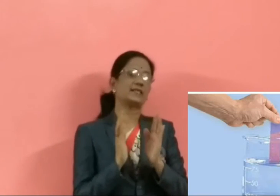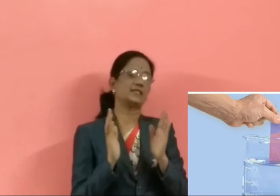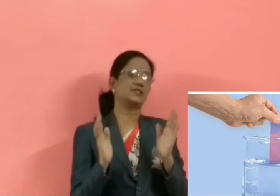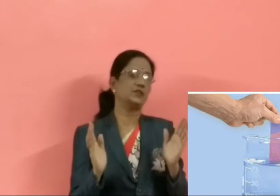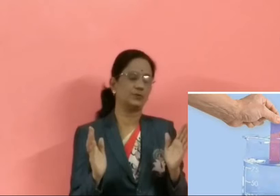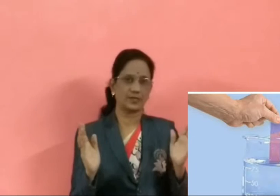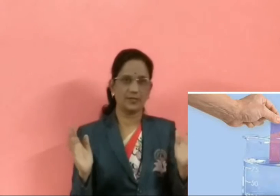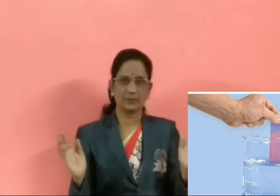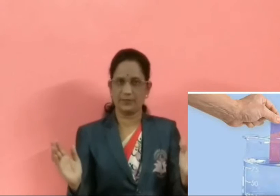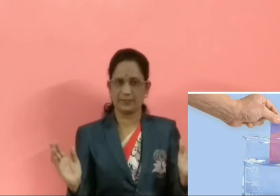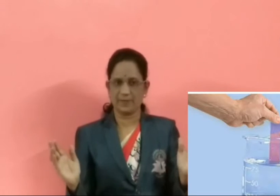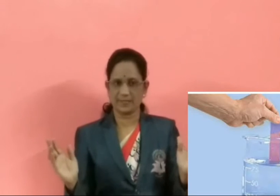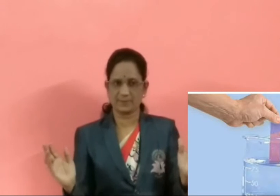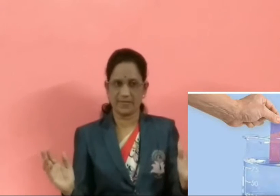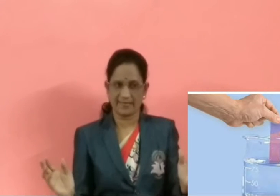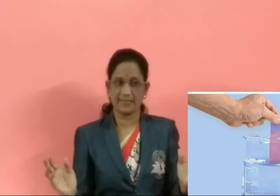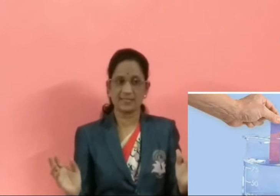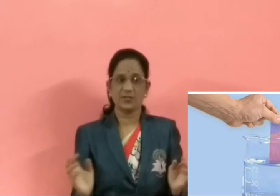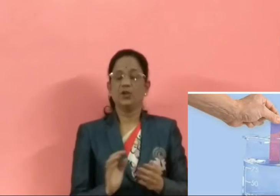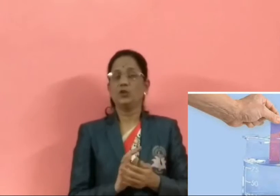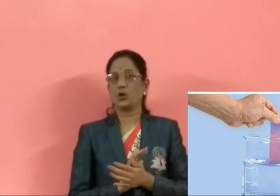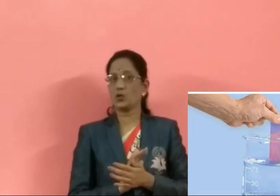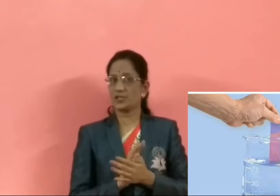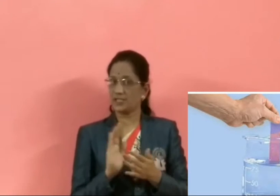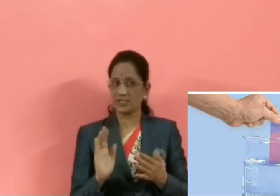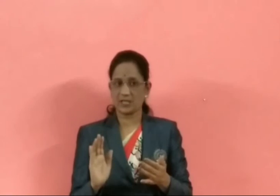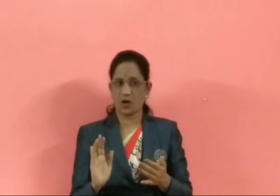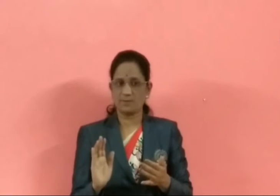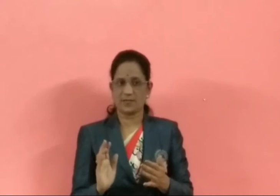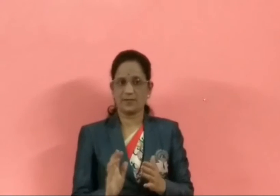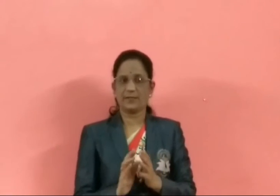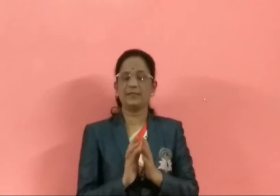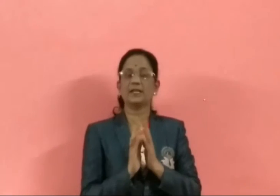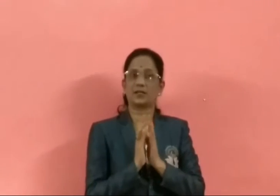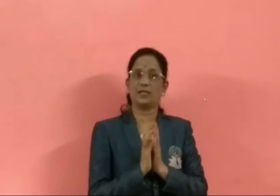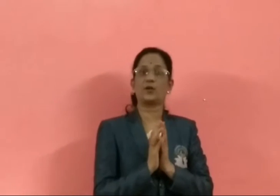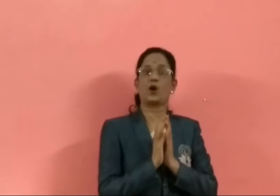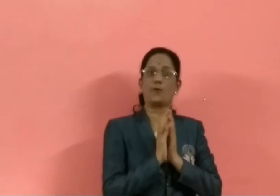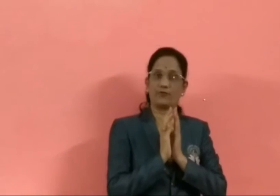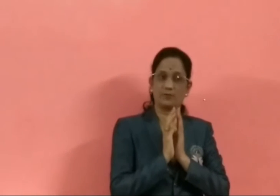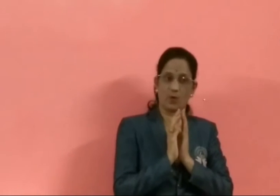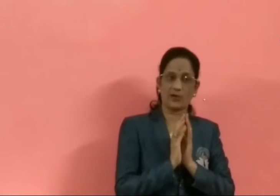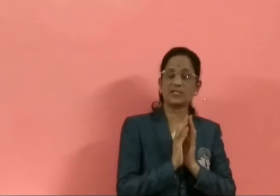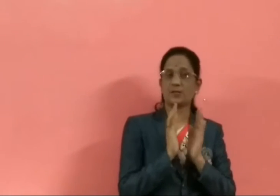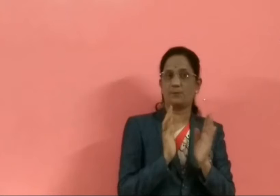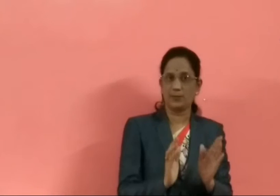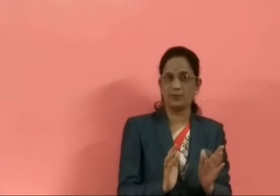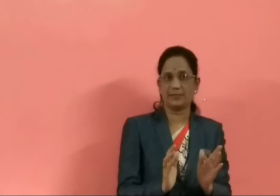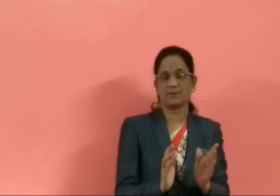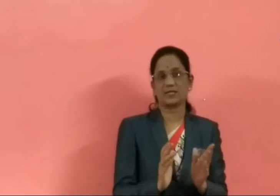is neutral to litmus, that is, no change is observed in the color of moist blue litmus